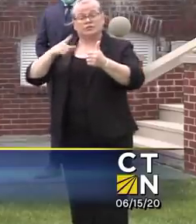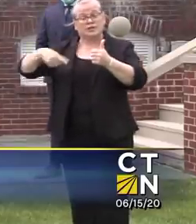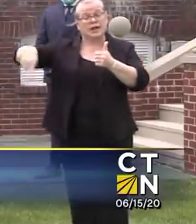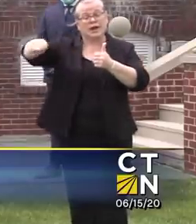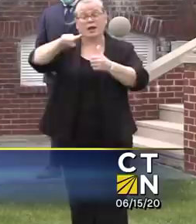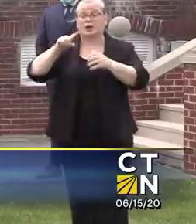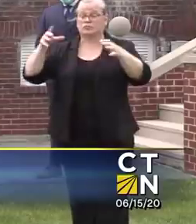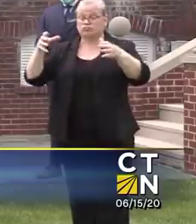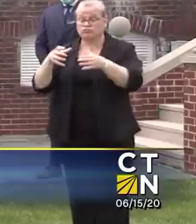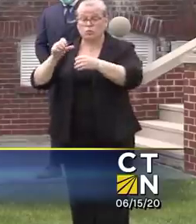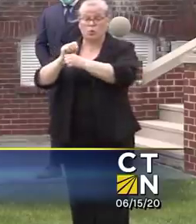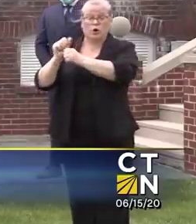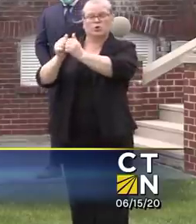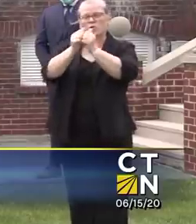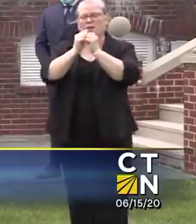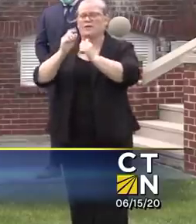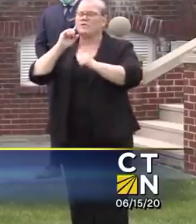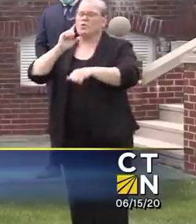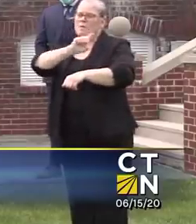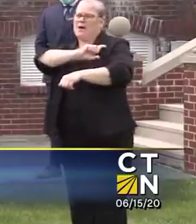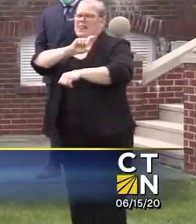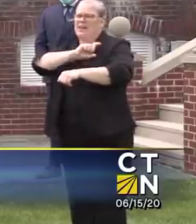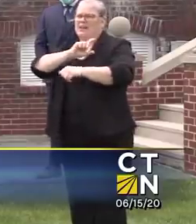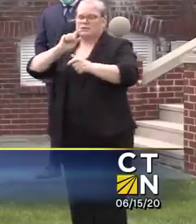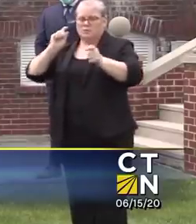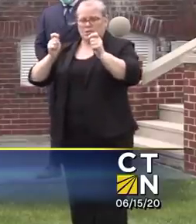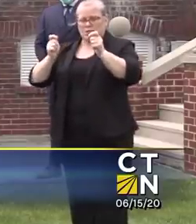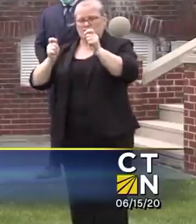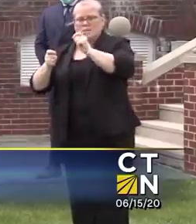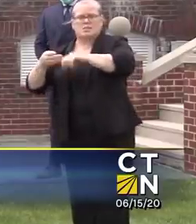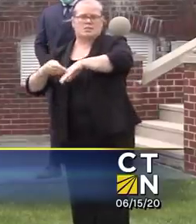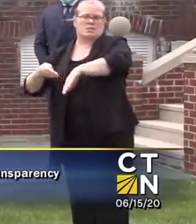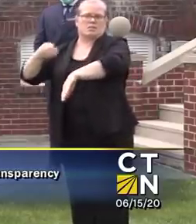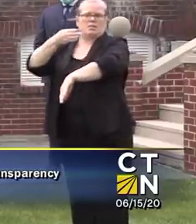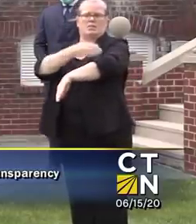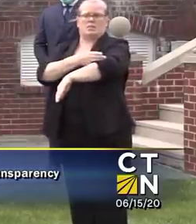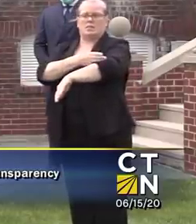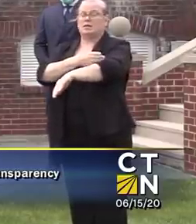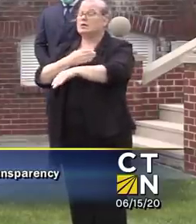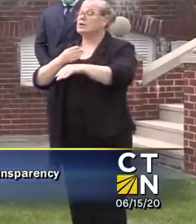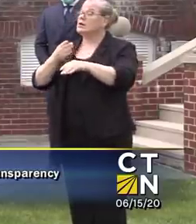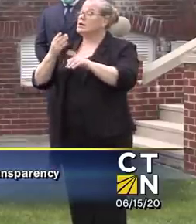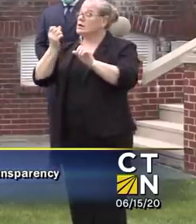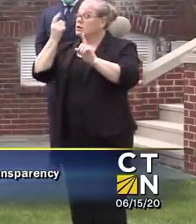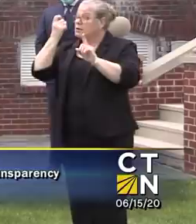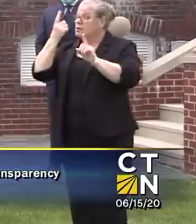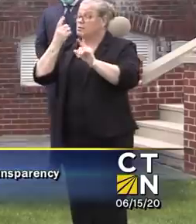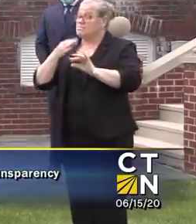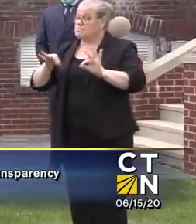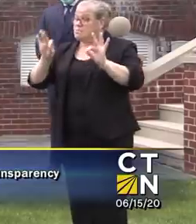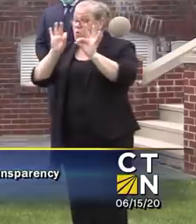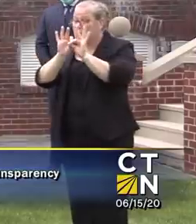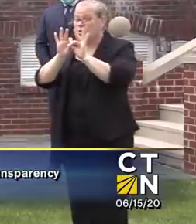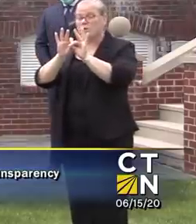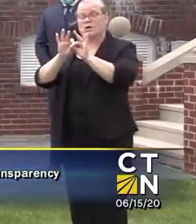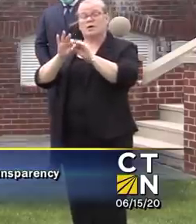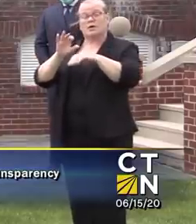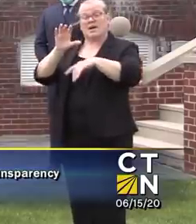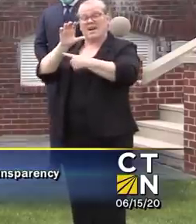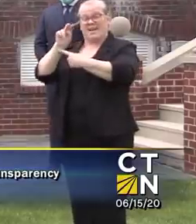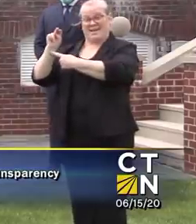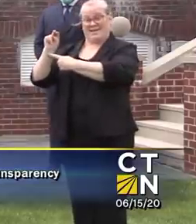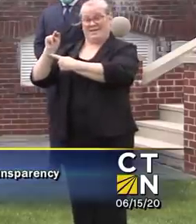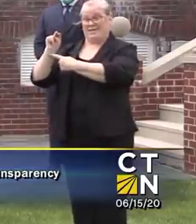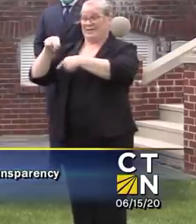reforms. I think it's important, though, to take a moment to recognize the fact that Connecticut has been a